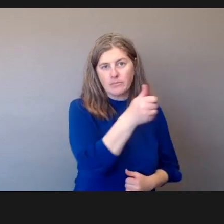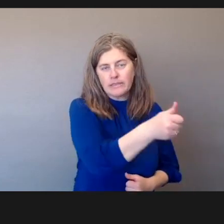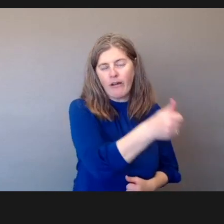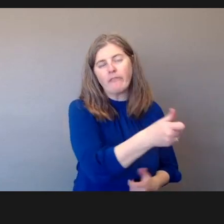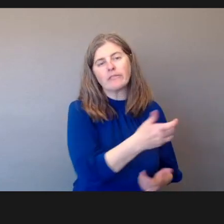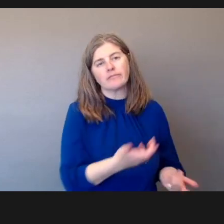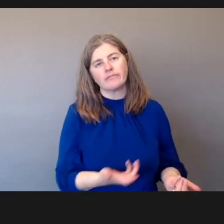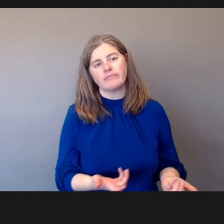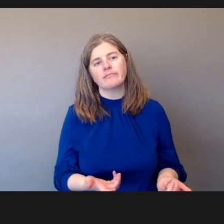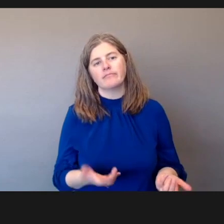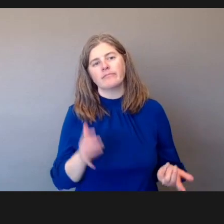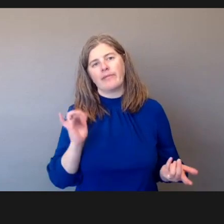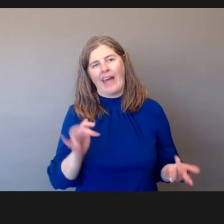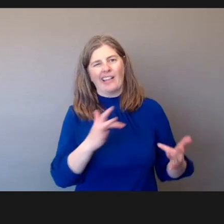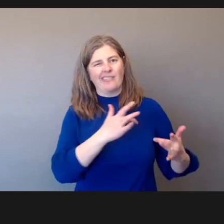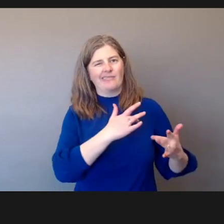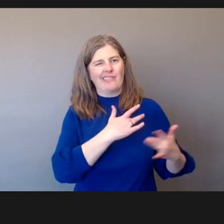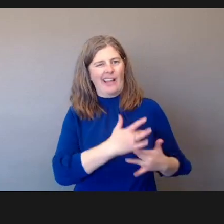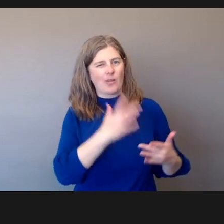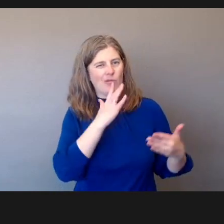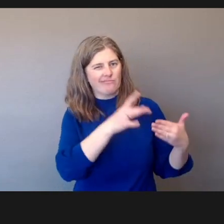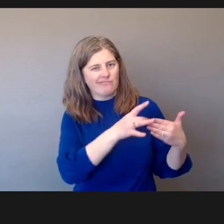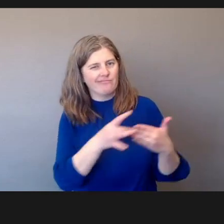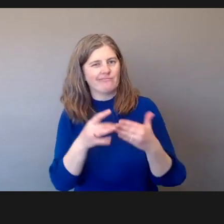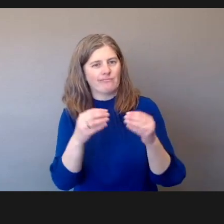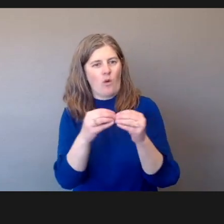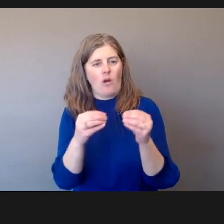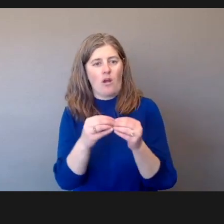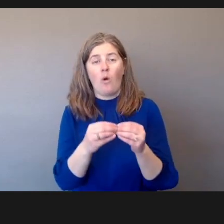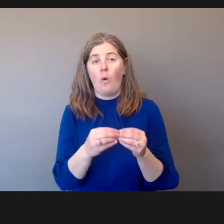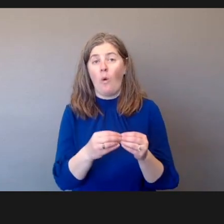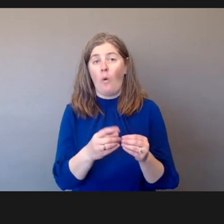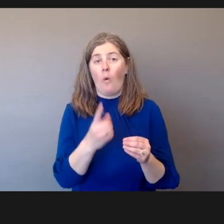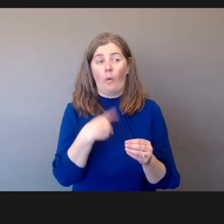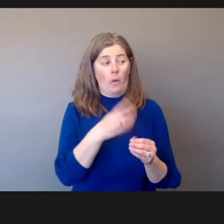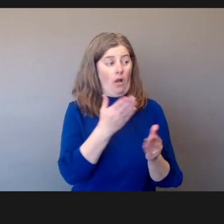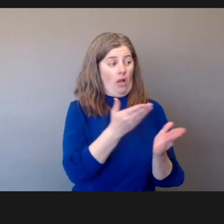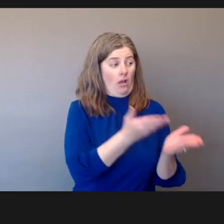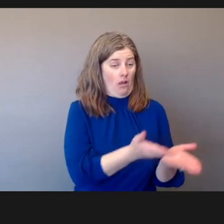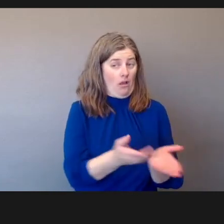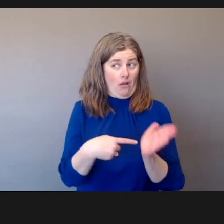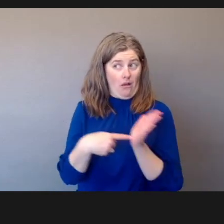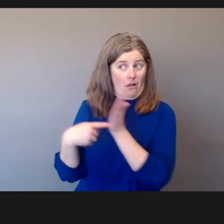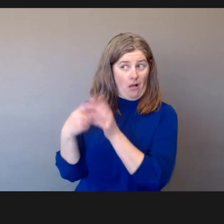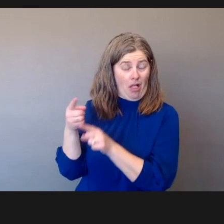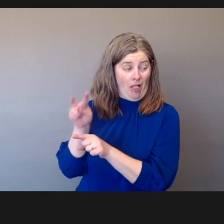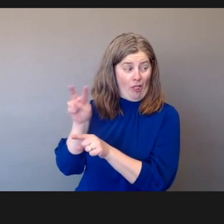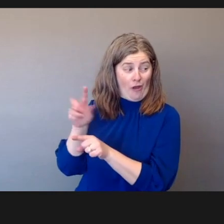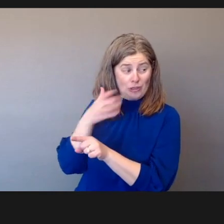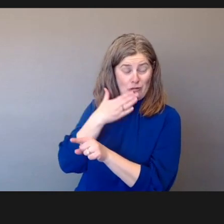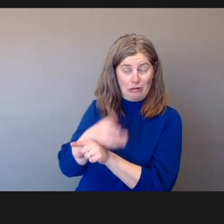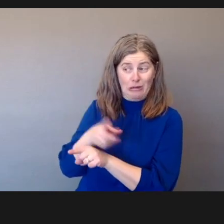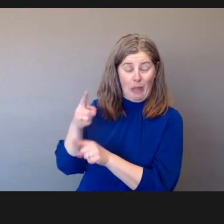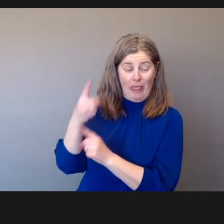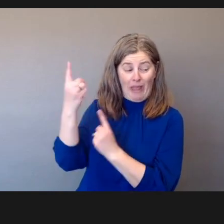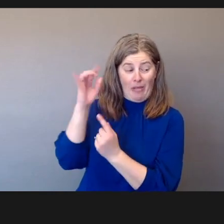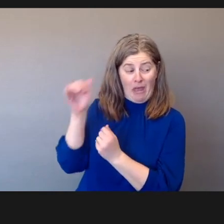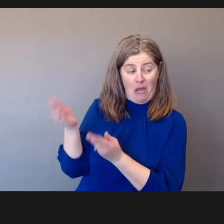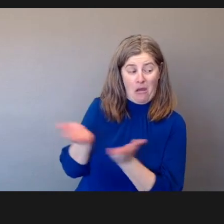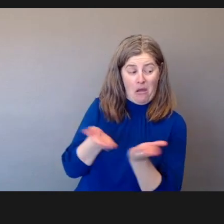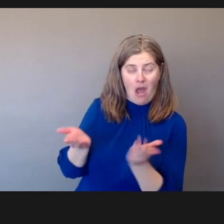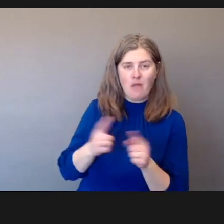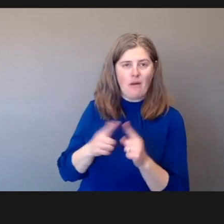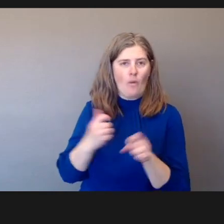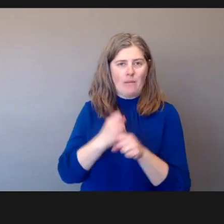think that is likely to continue. But we certainly will point them to this guidance and say, this looks pretty good. You ought to be thinking about this